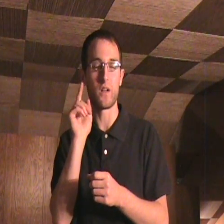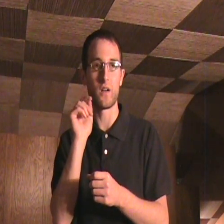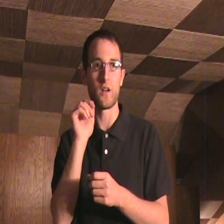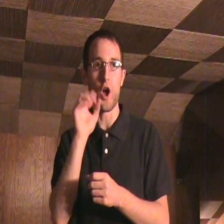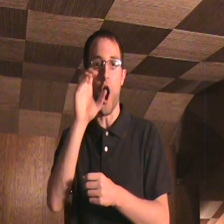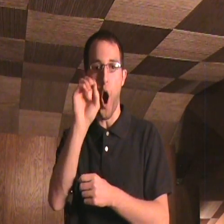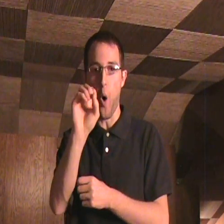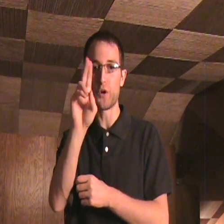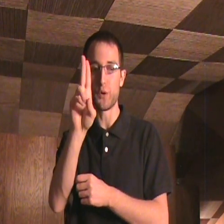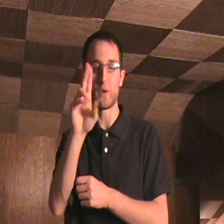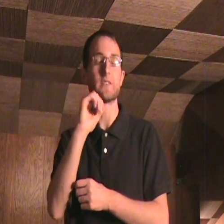O-U.